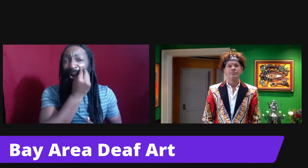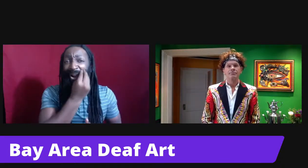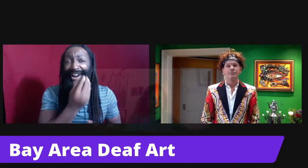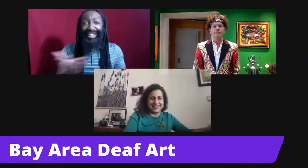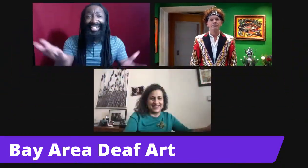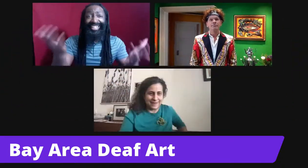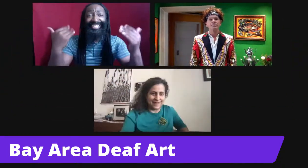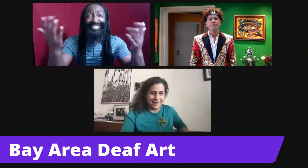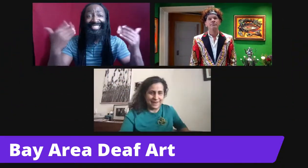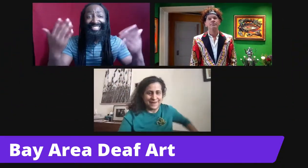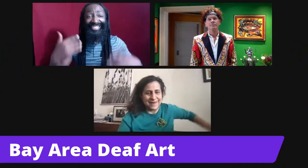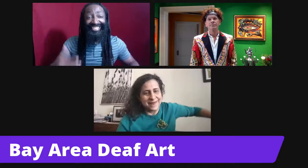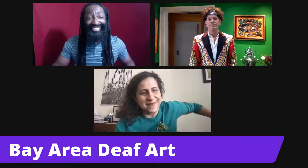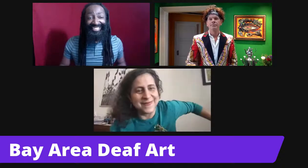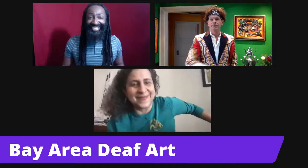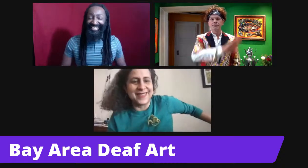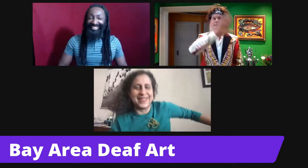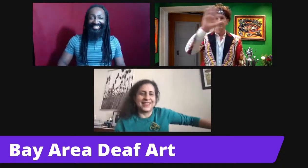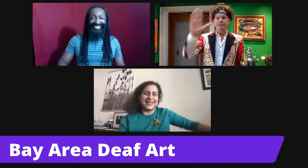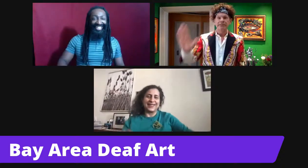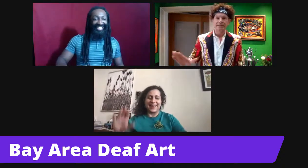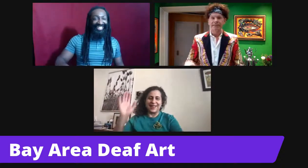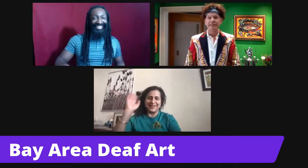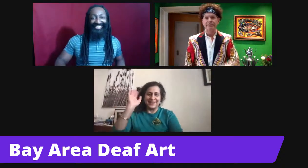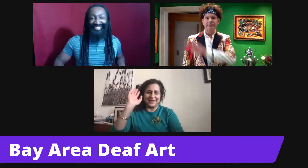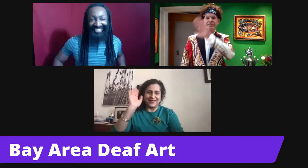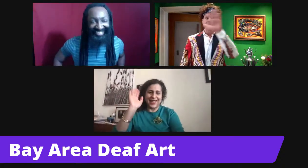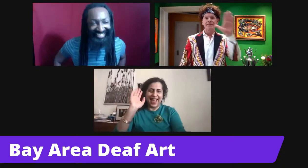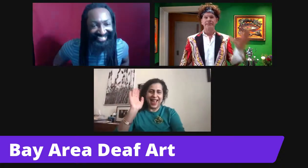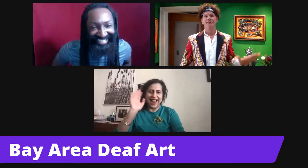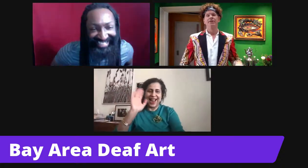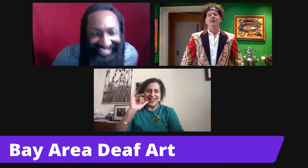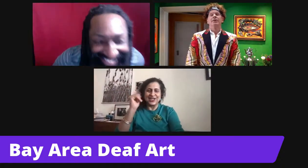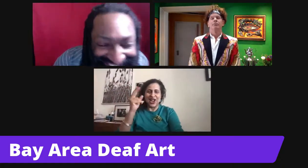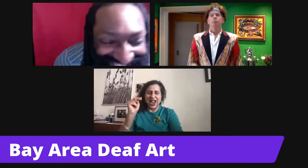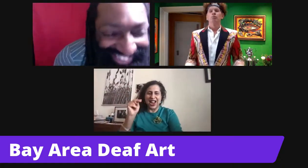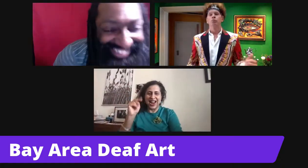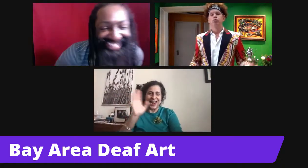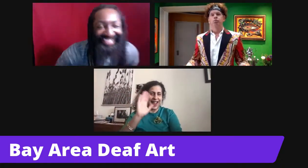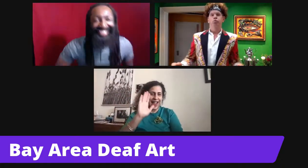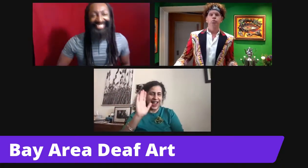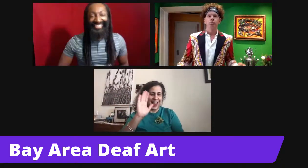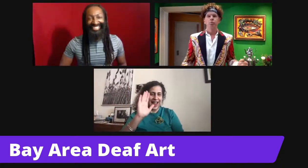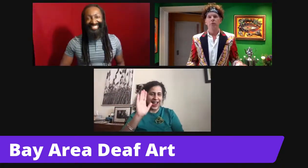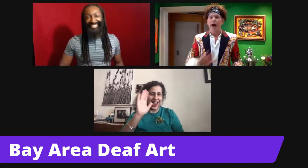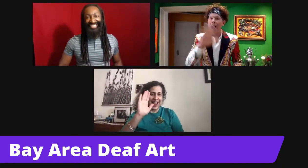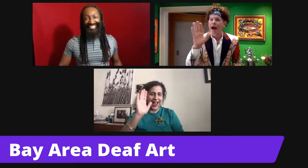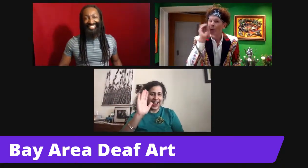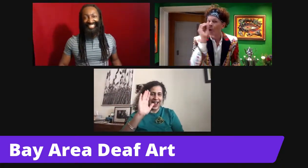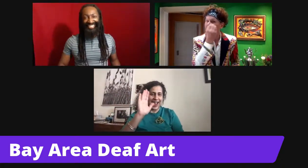that the three of us can expound. So Orkid, come on back. Hi, Orkid. Hello.